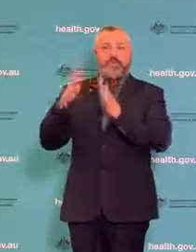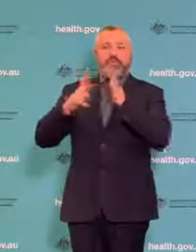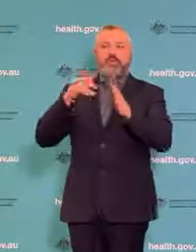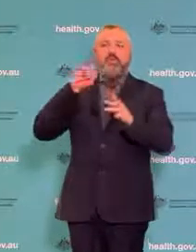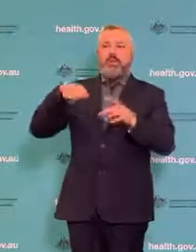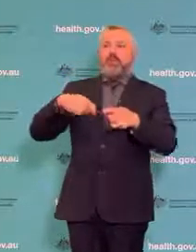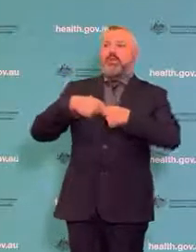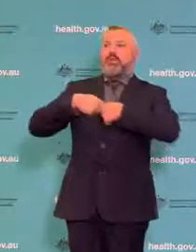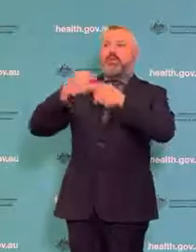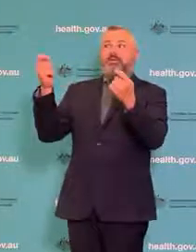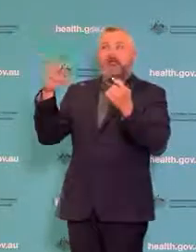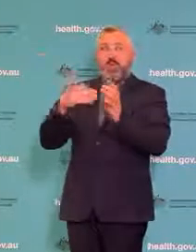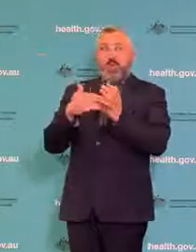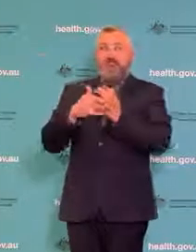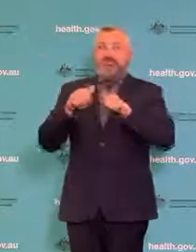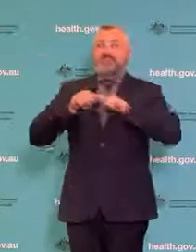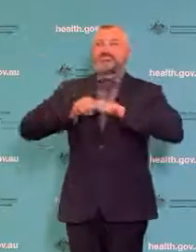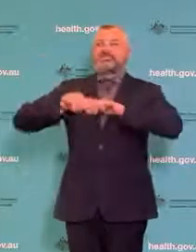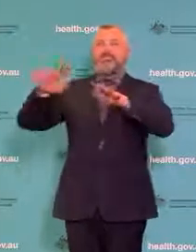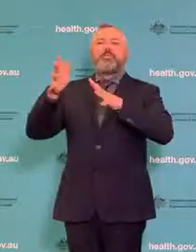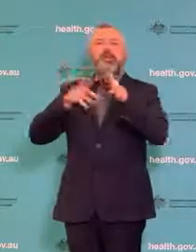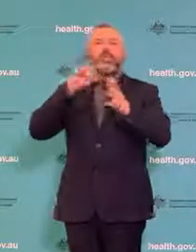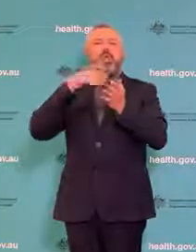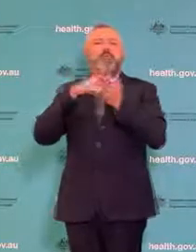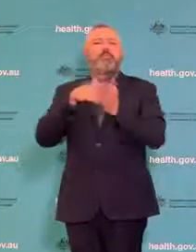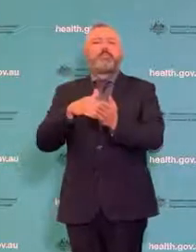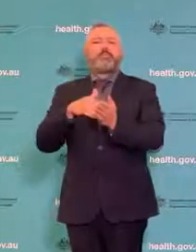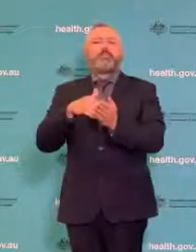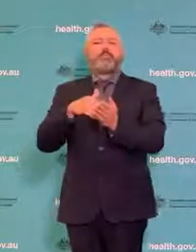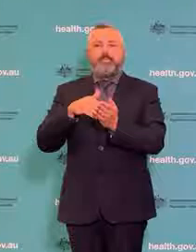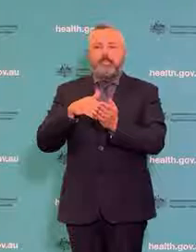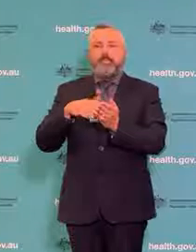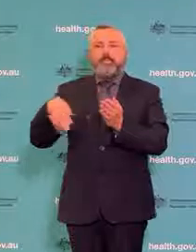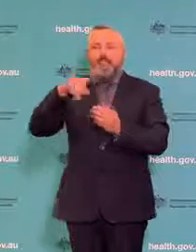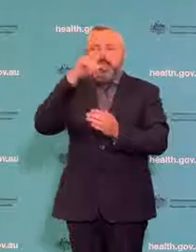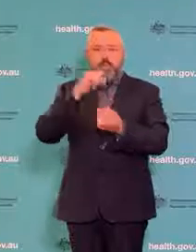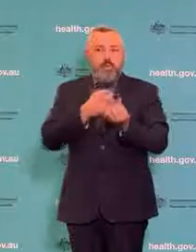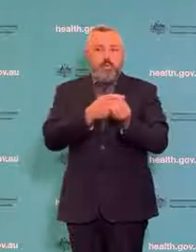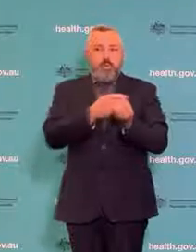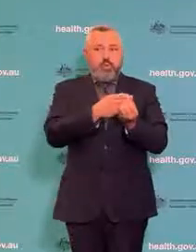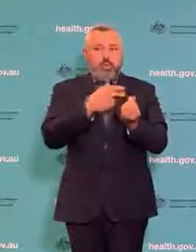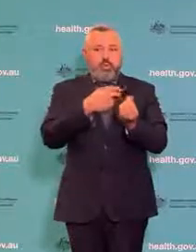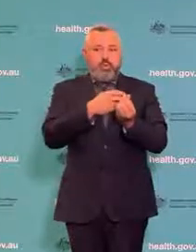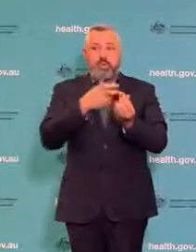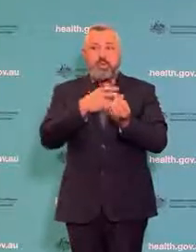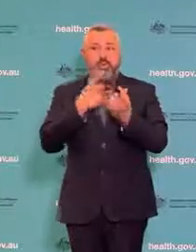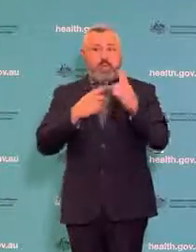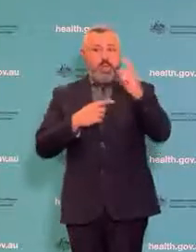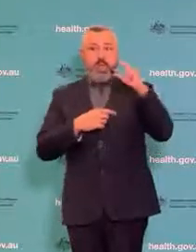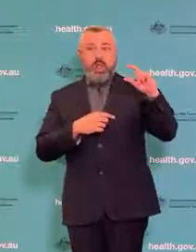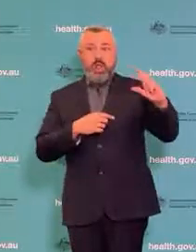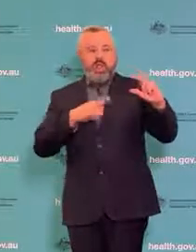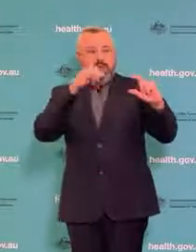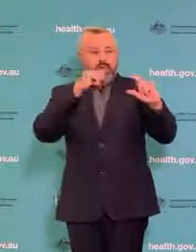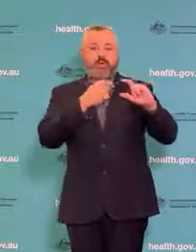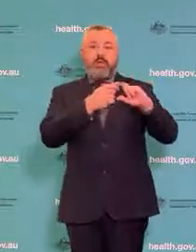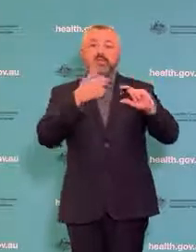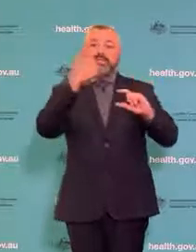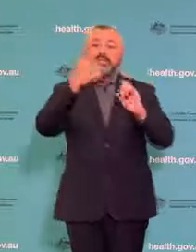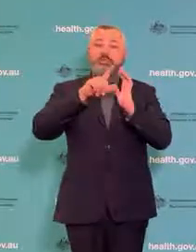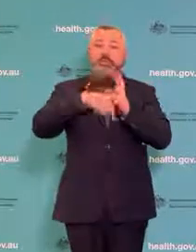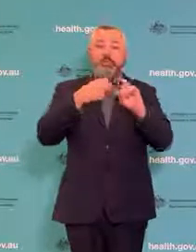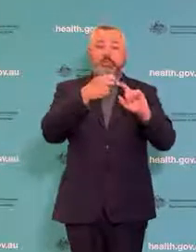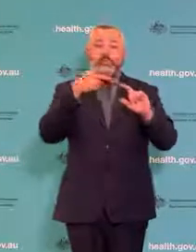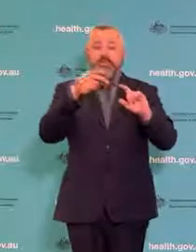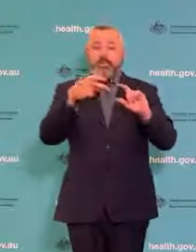speak. And that will aid in ensuring we can get 6 doses out of a vial as to 5. One